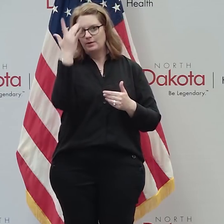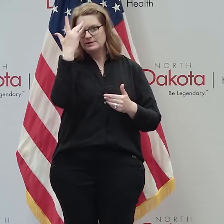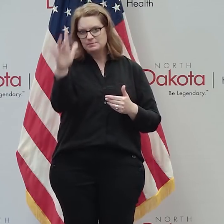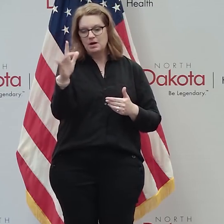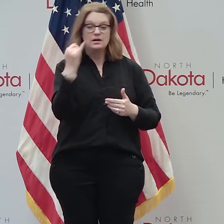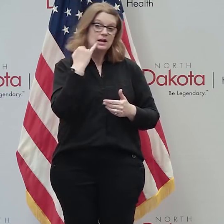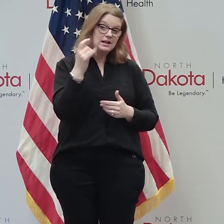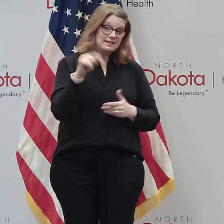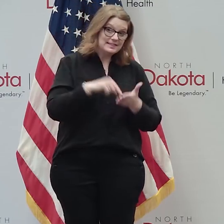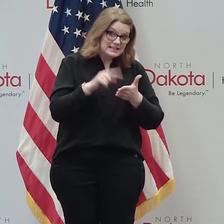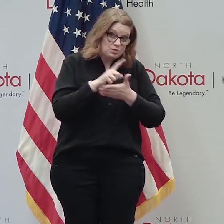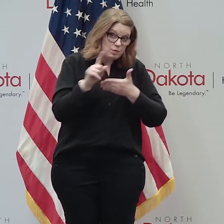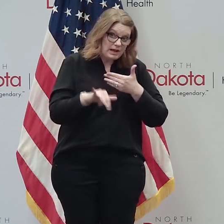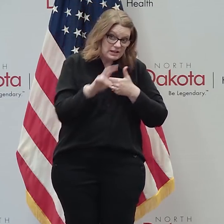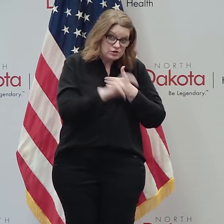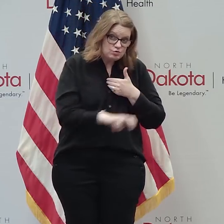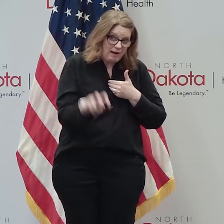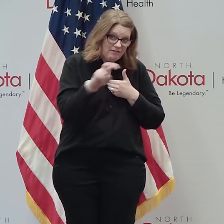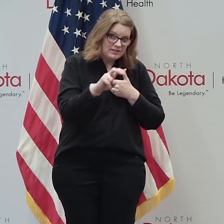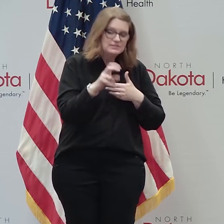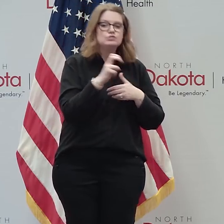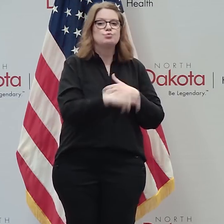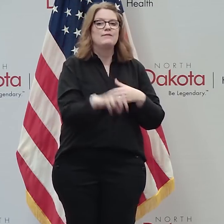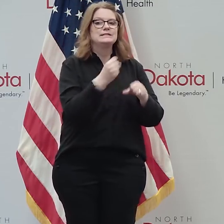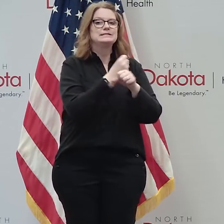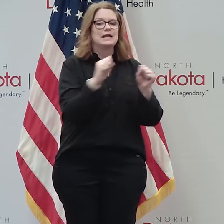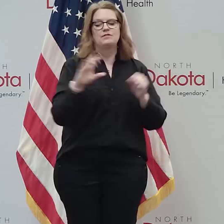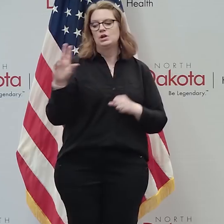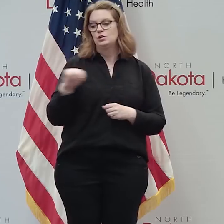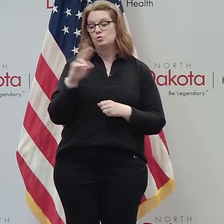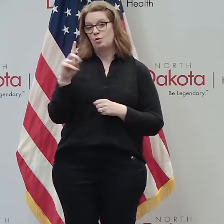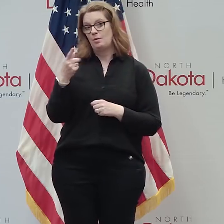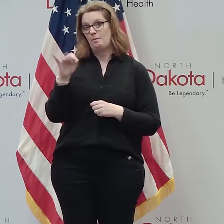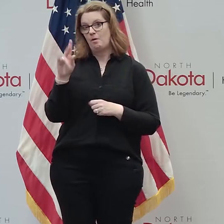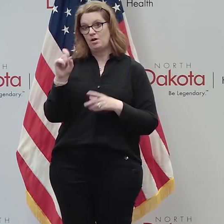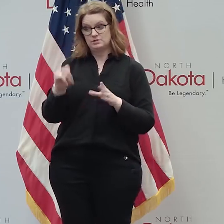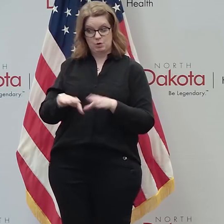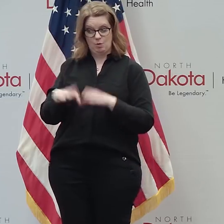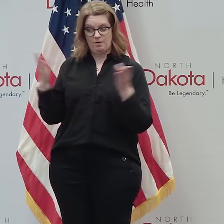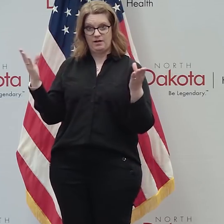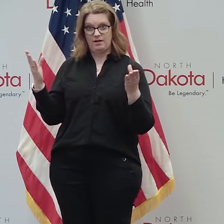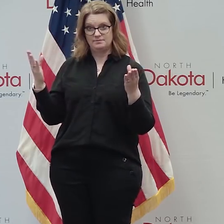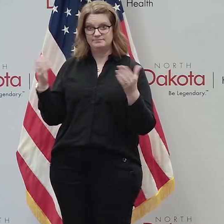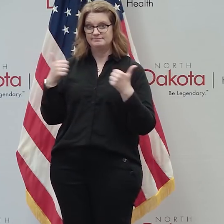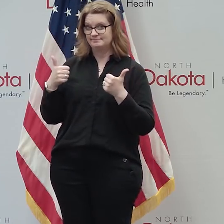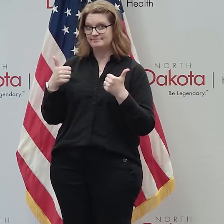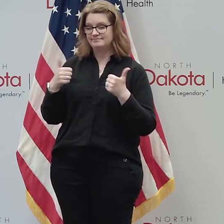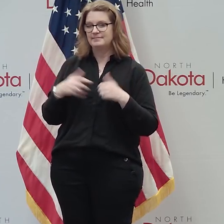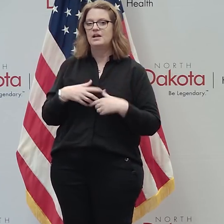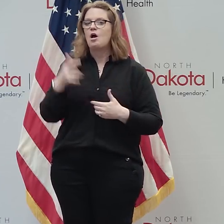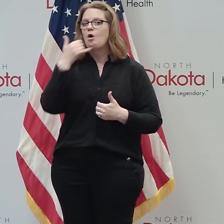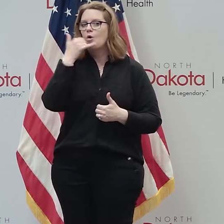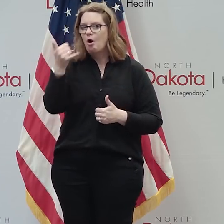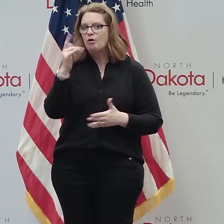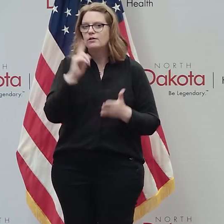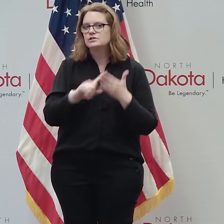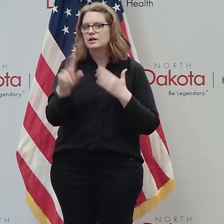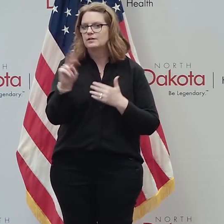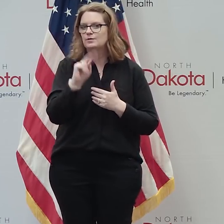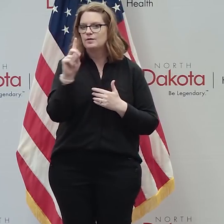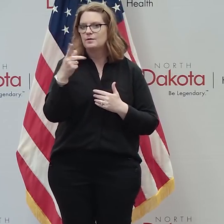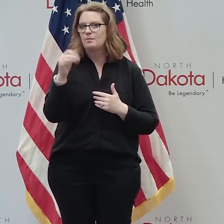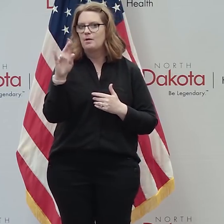If you're traveling this weekend, travel safe. Again, North Dakota Parks opening up this weekend. Call ahead or check the North Dakota